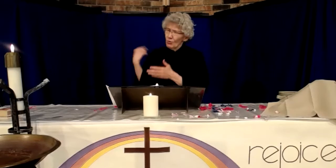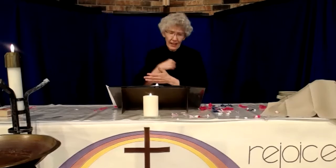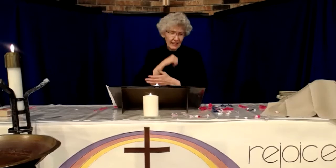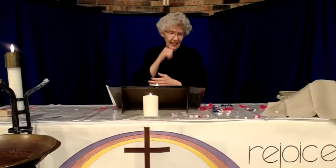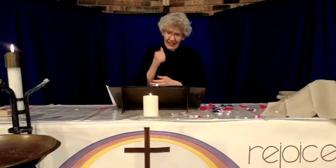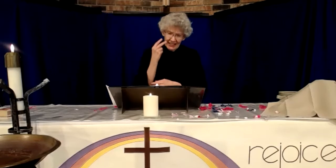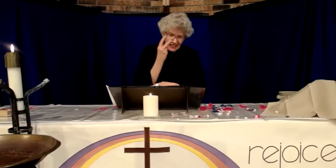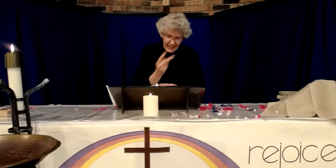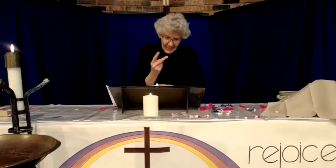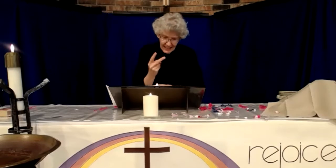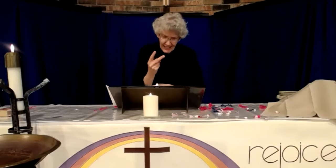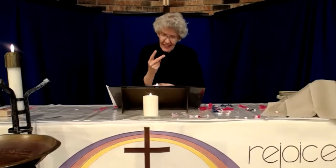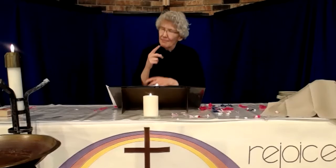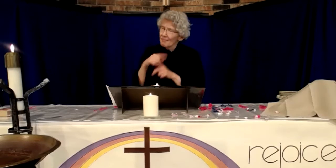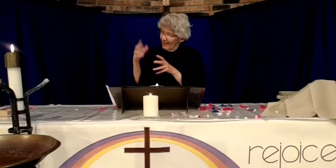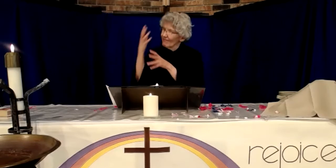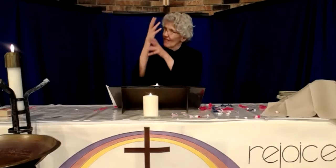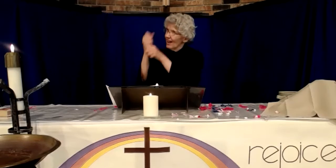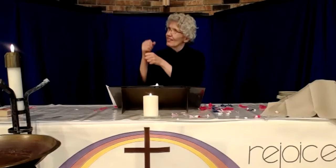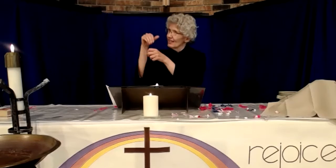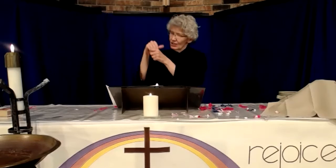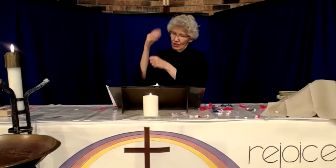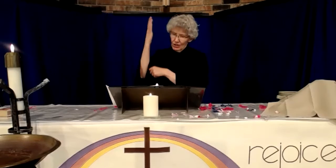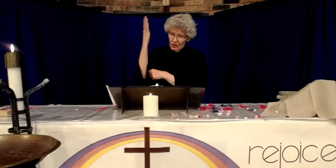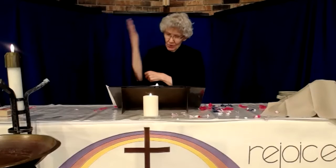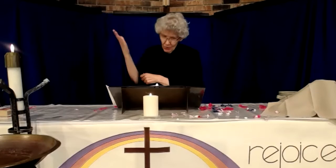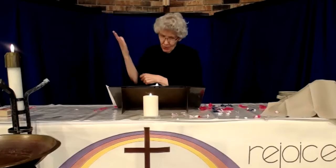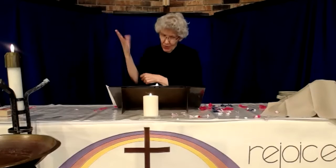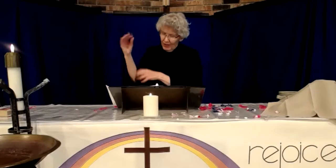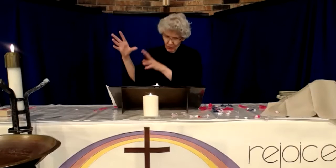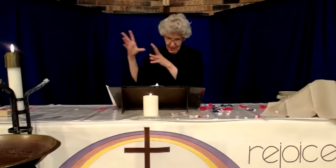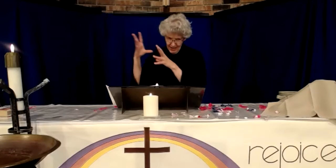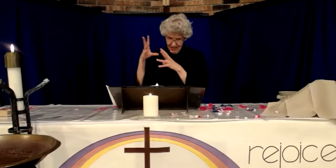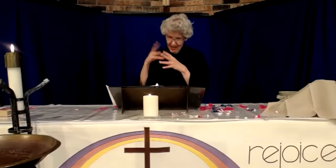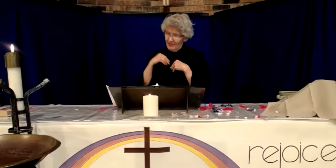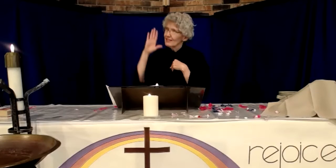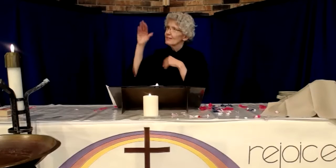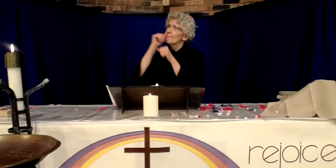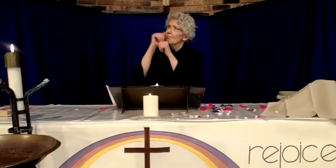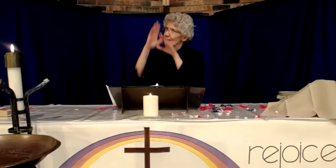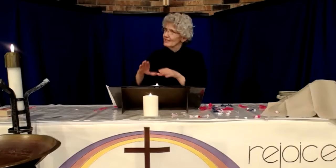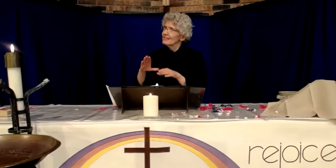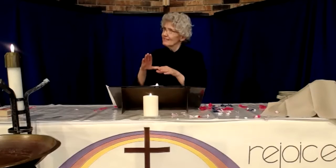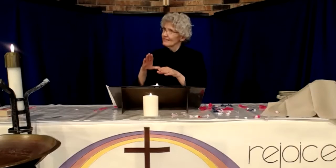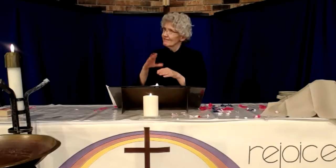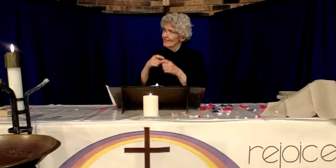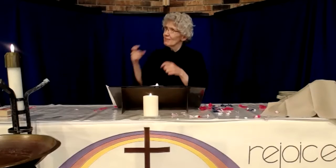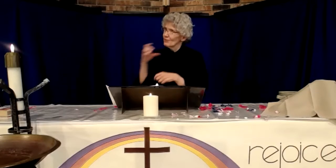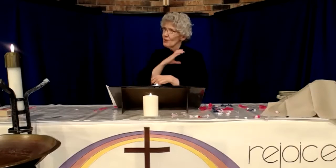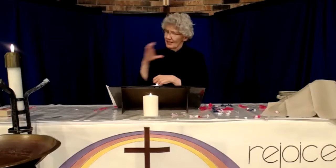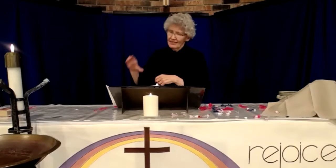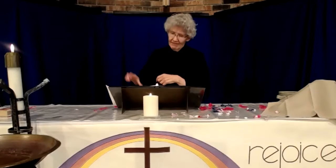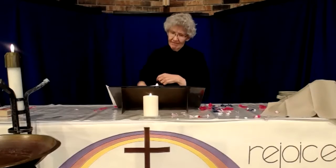Help us who have not seen have faith in you and receive the full